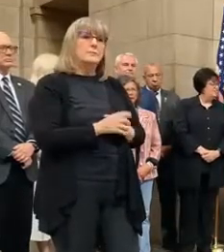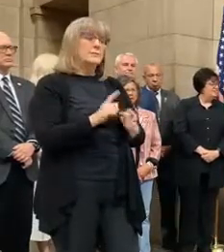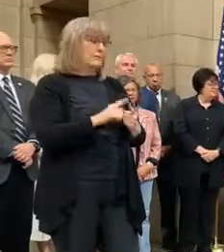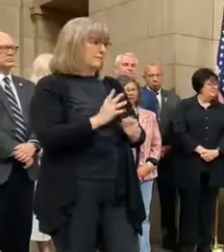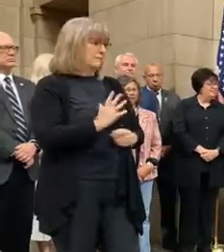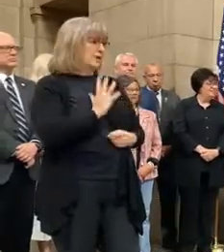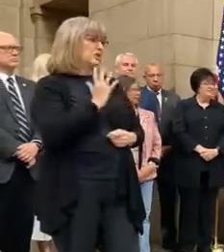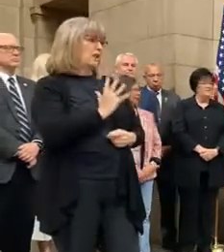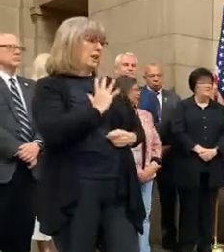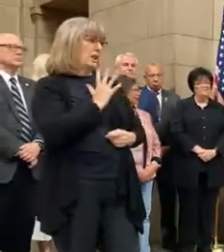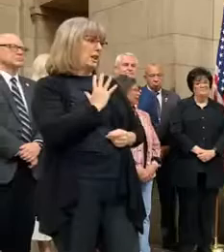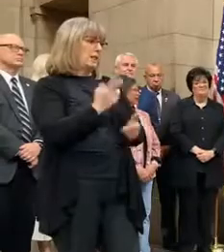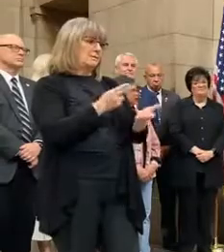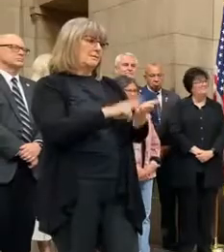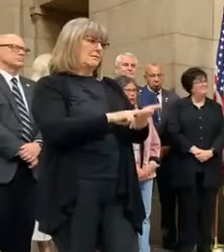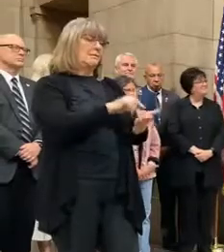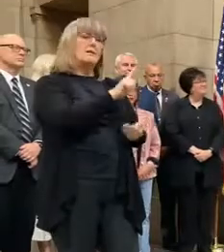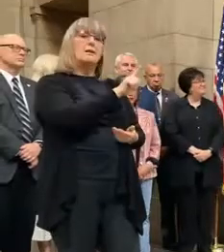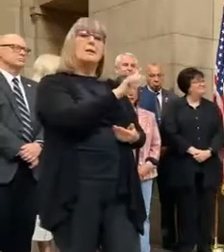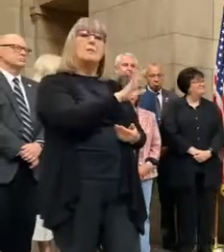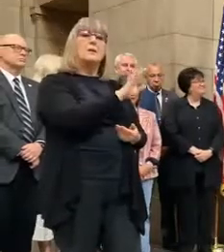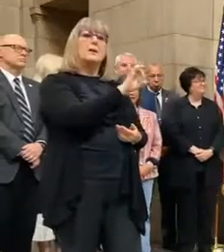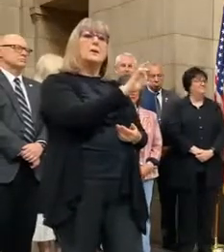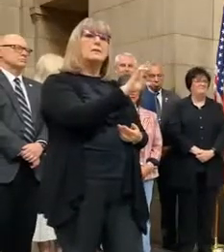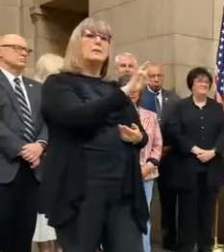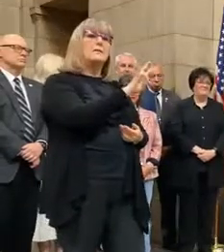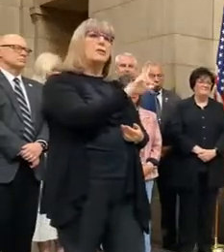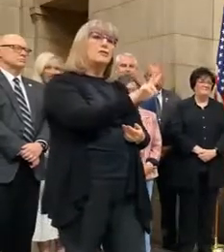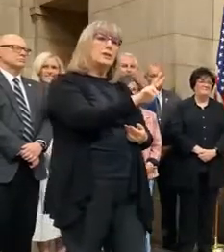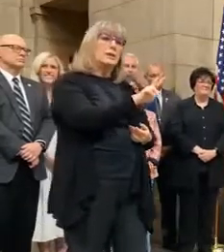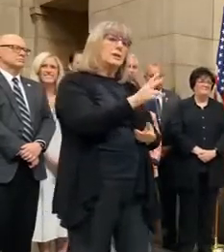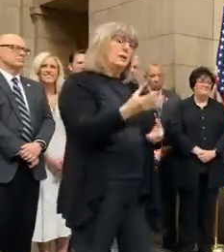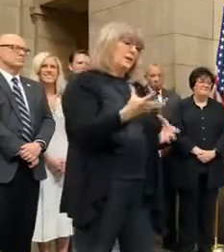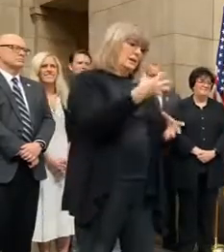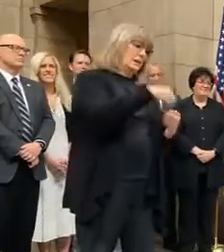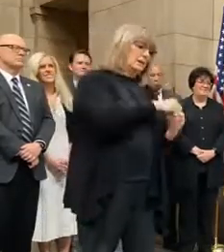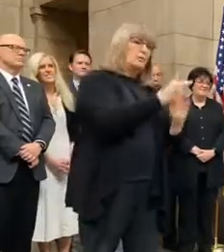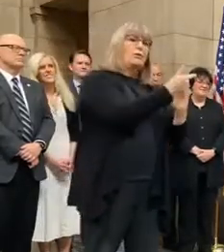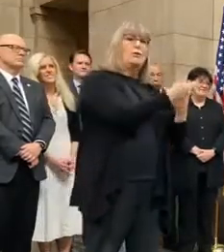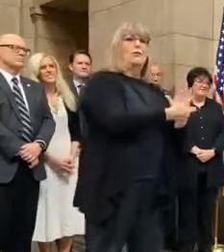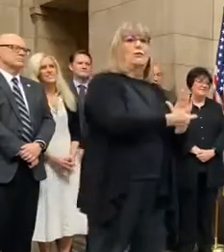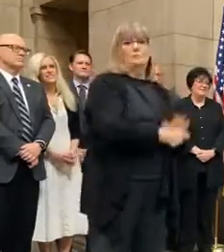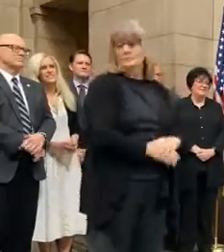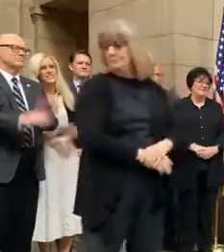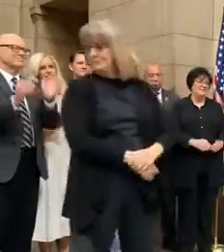to officially sign LB 873 into law.